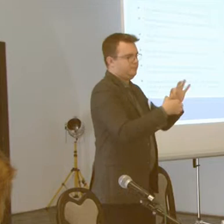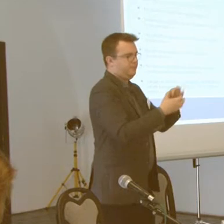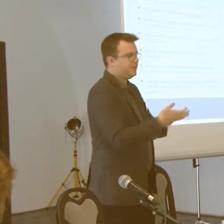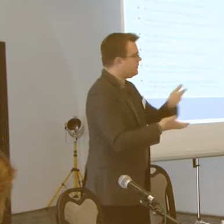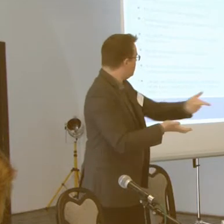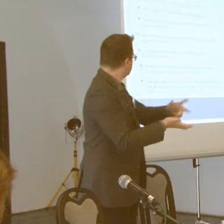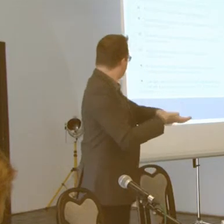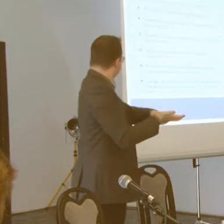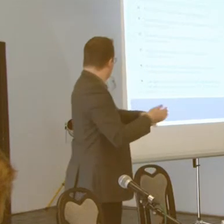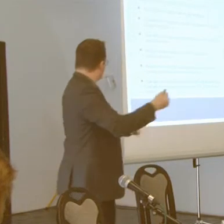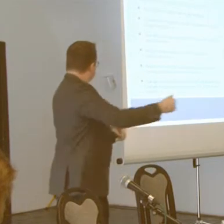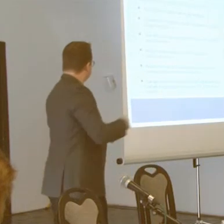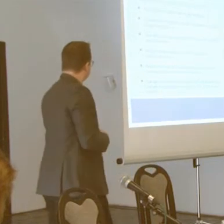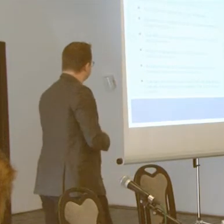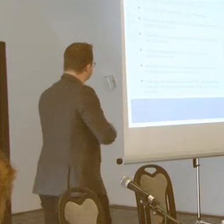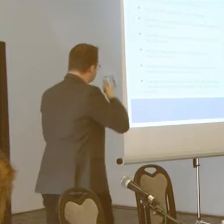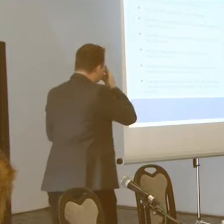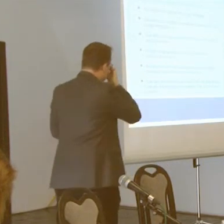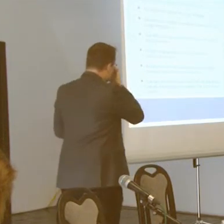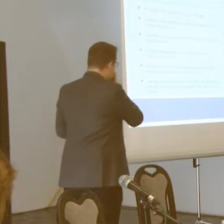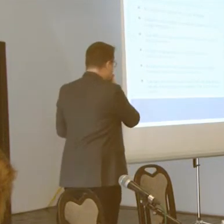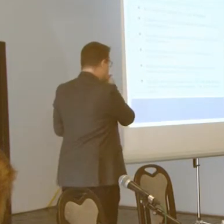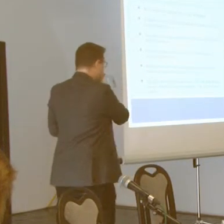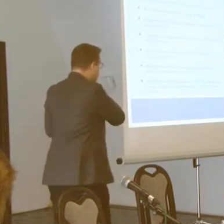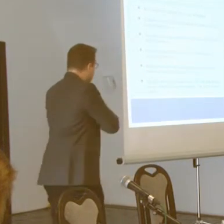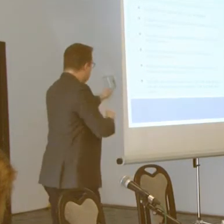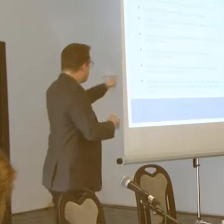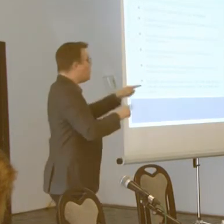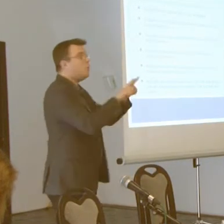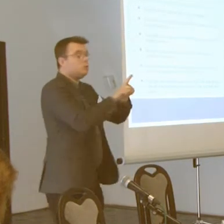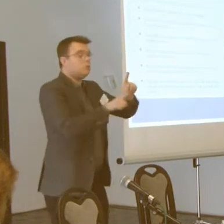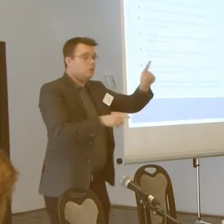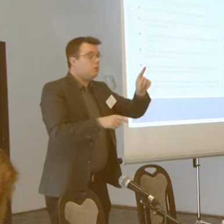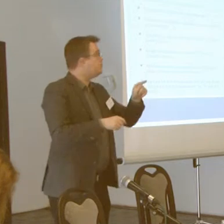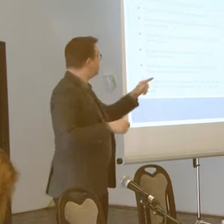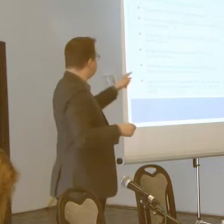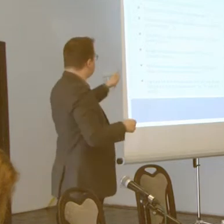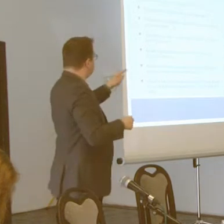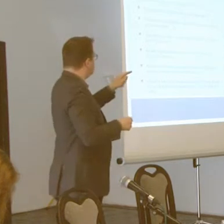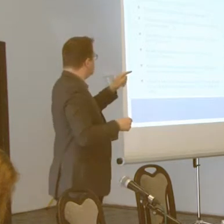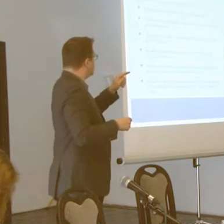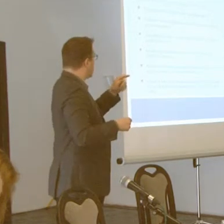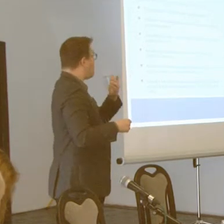quicker solution for finding out who is going to pay for the interpreting in situations like this.